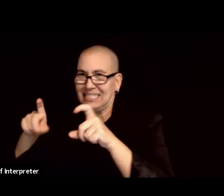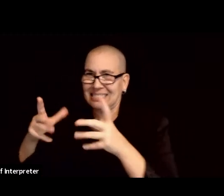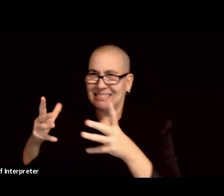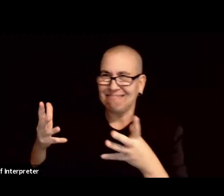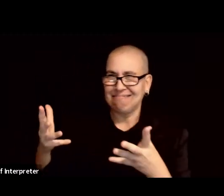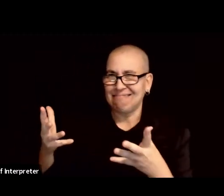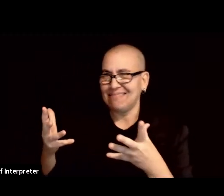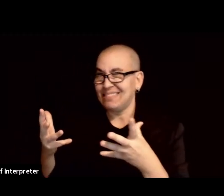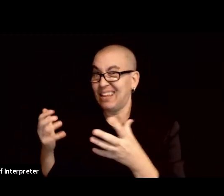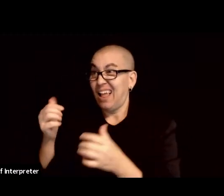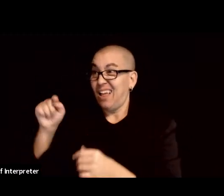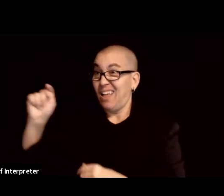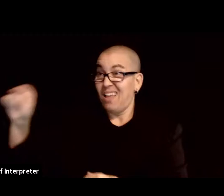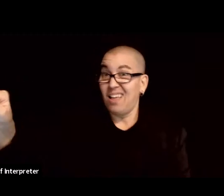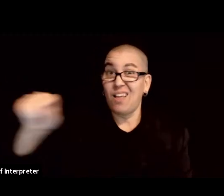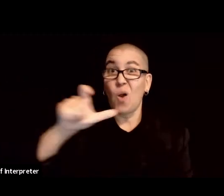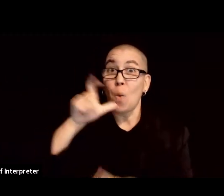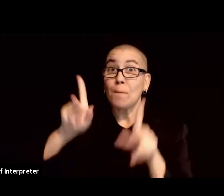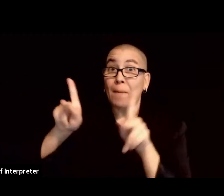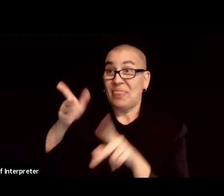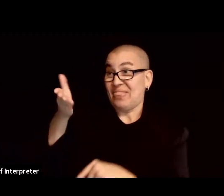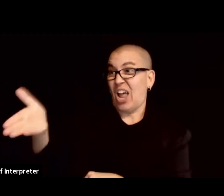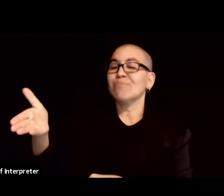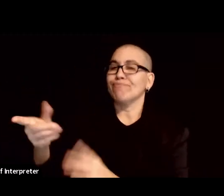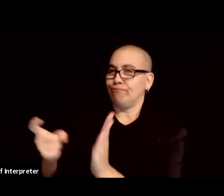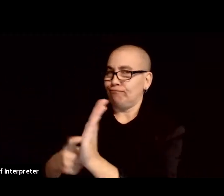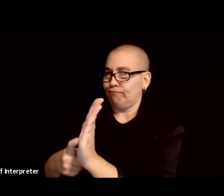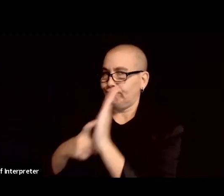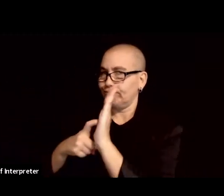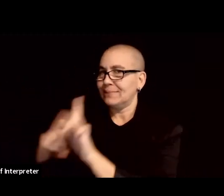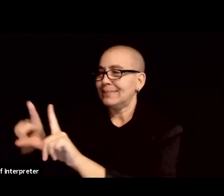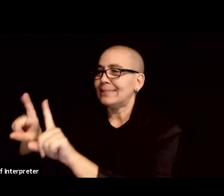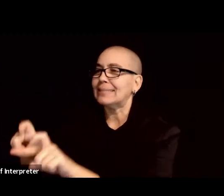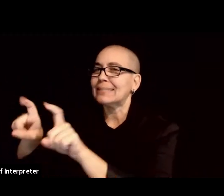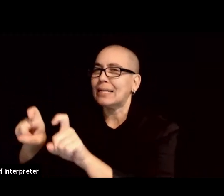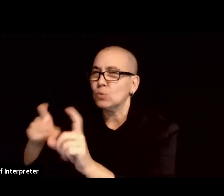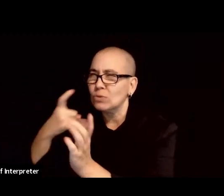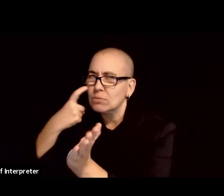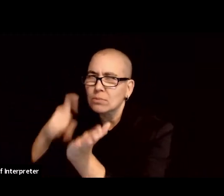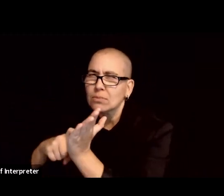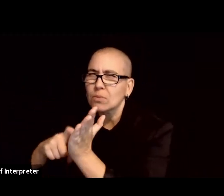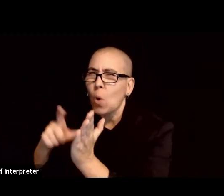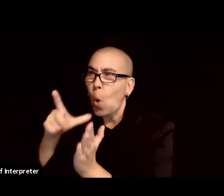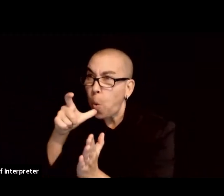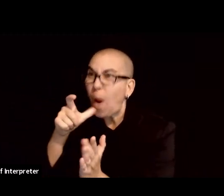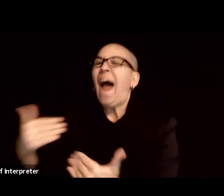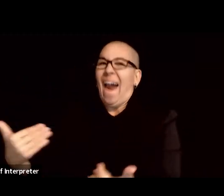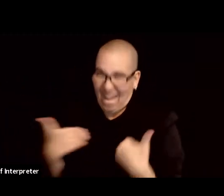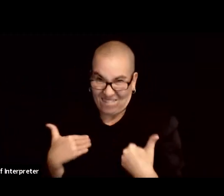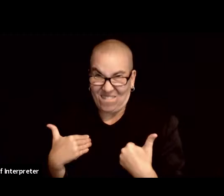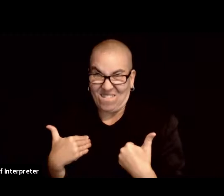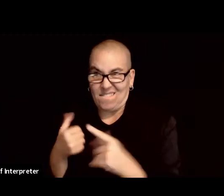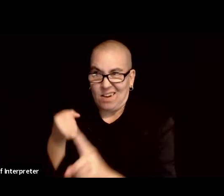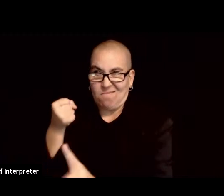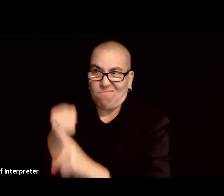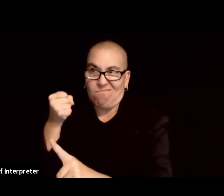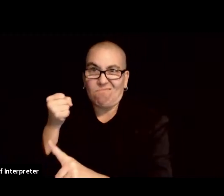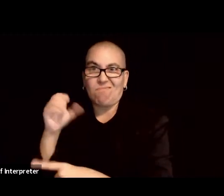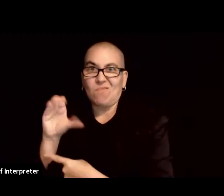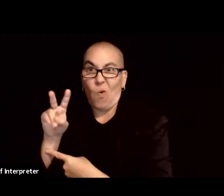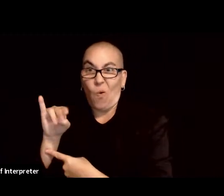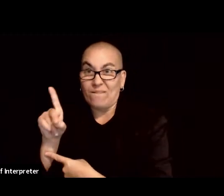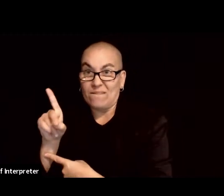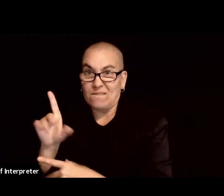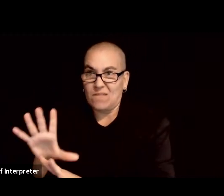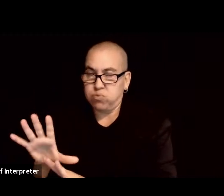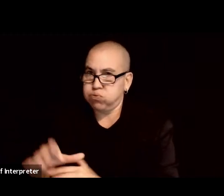proactively potentially identify positive cases. So they have been taking this very seriously since